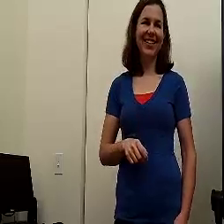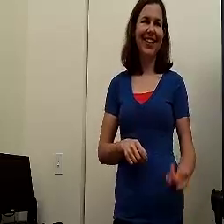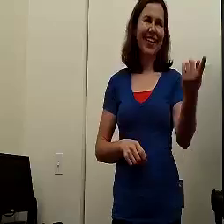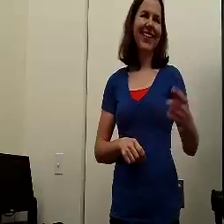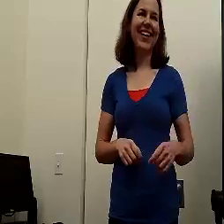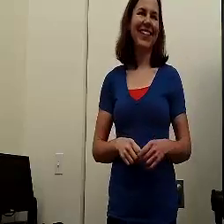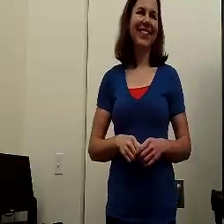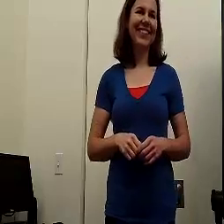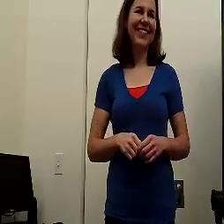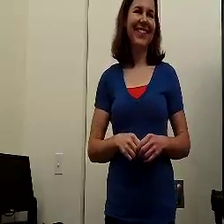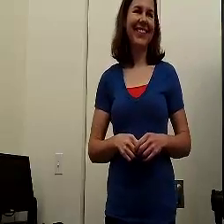Go ahead. Go for it.